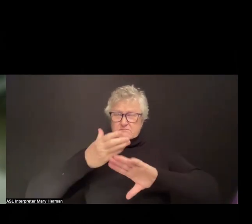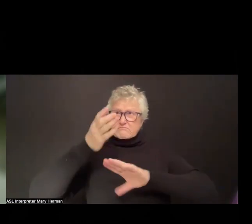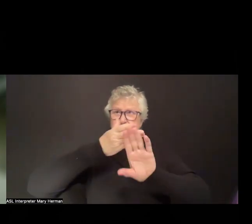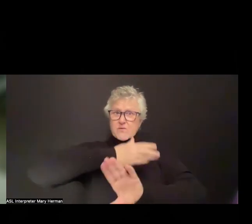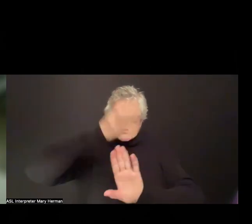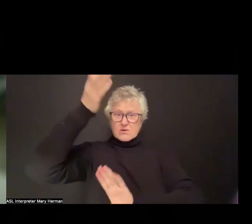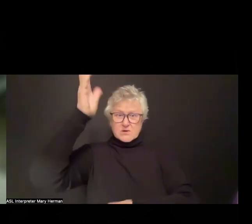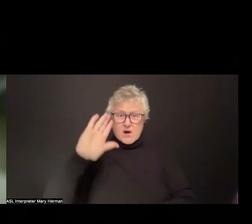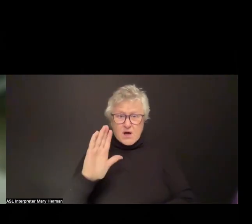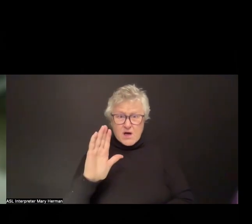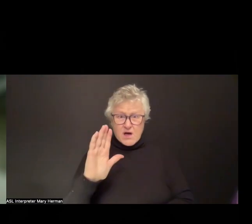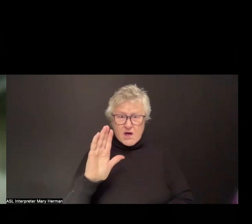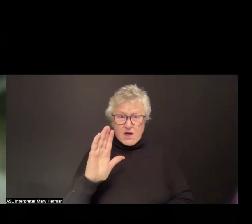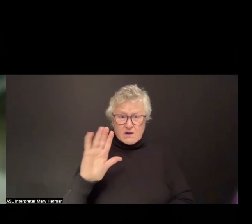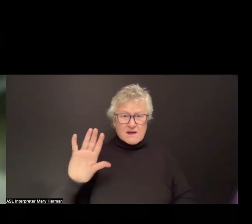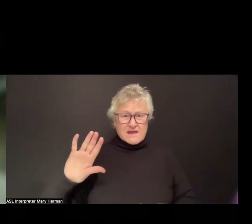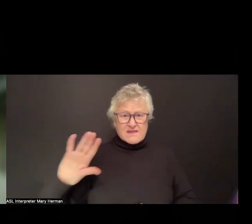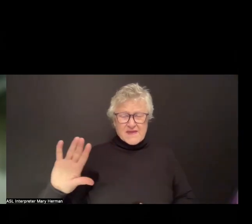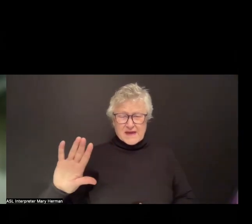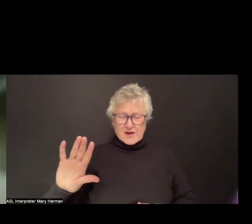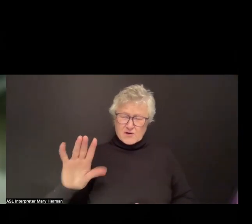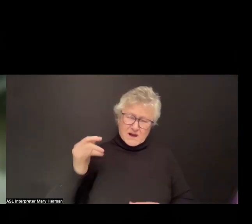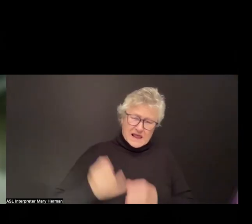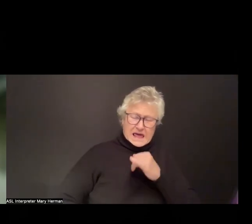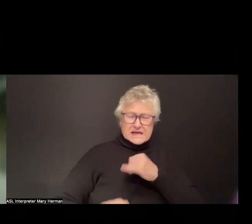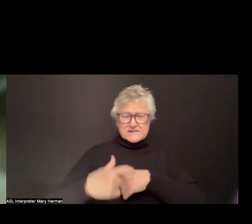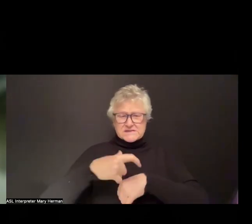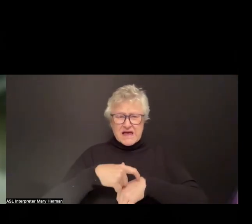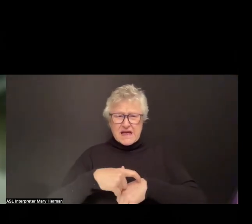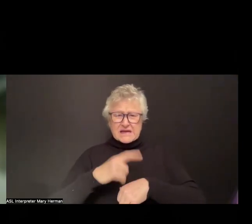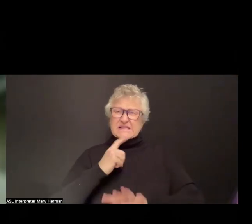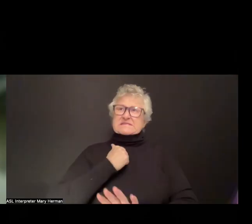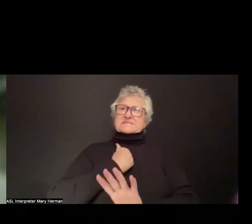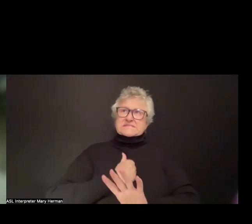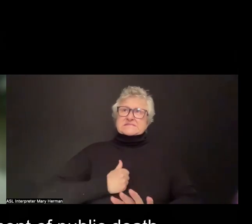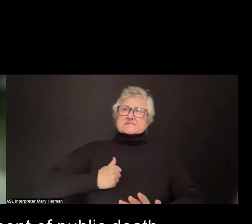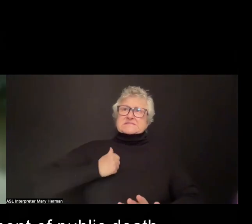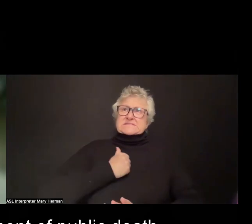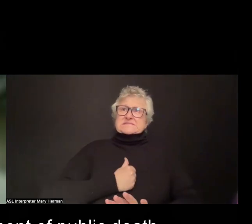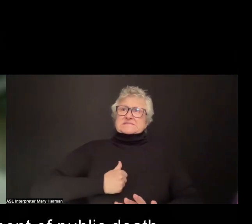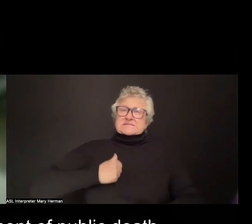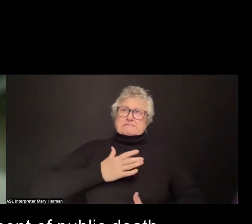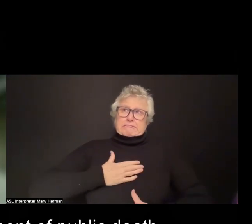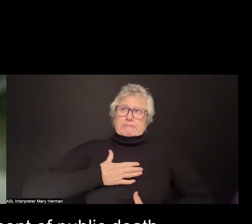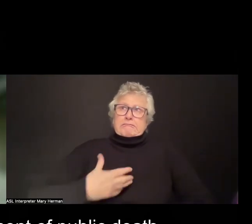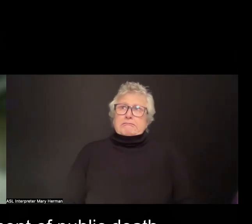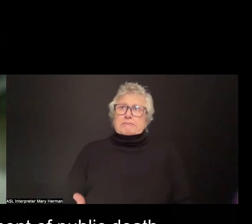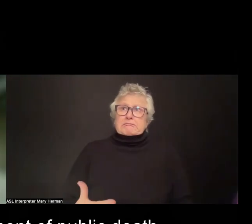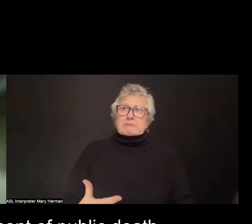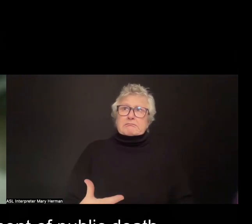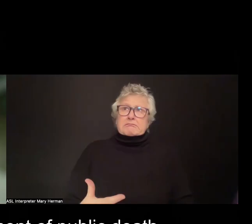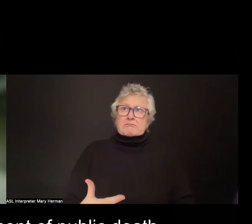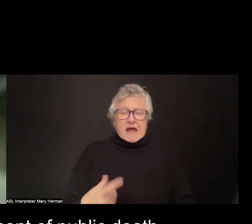repented? Everyone repents at the end, or so I've been told. I'd heard the moment of public